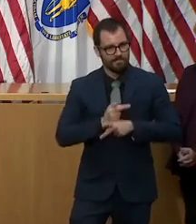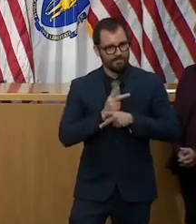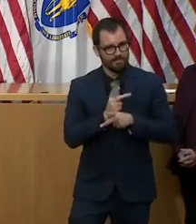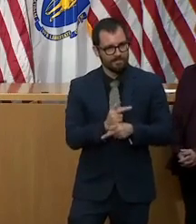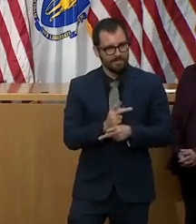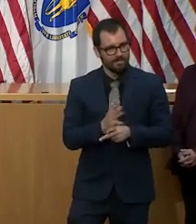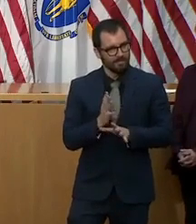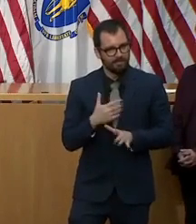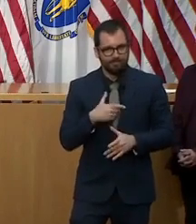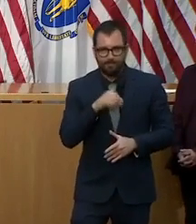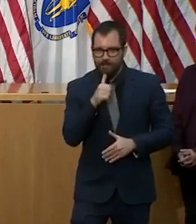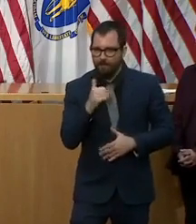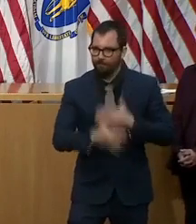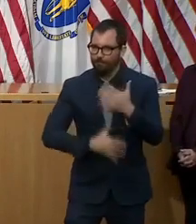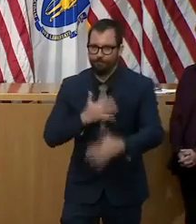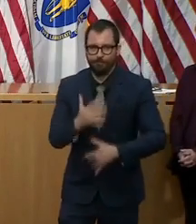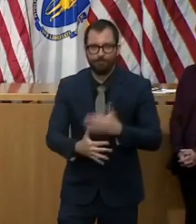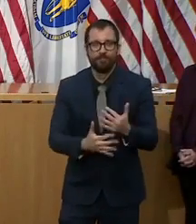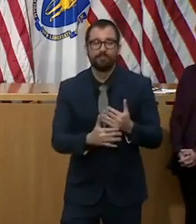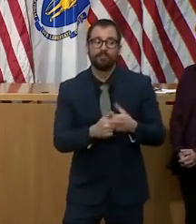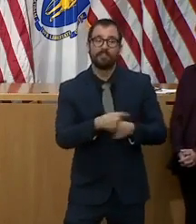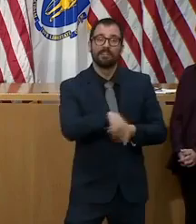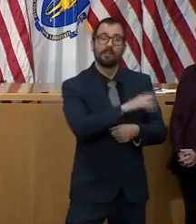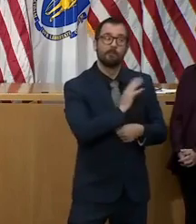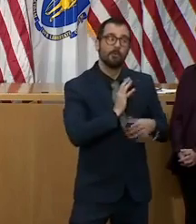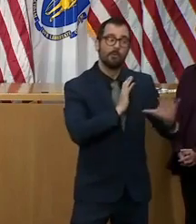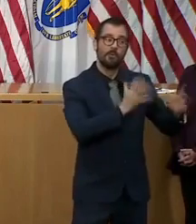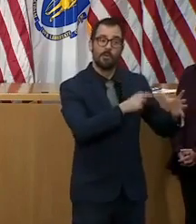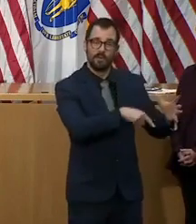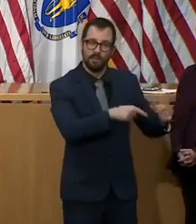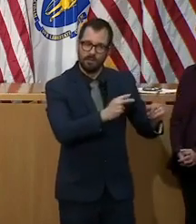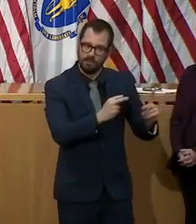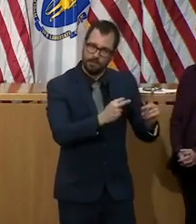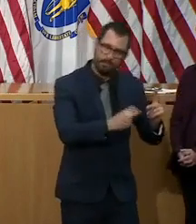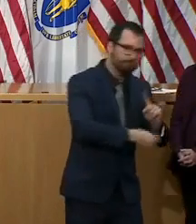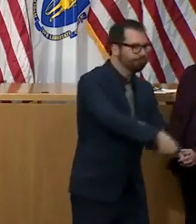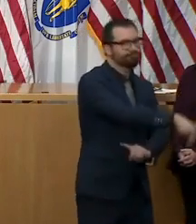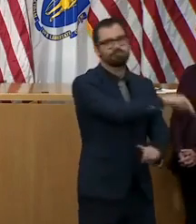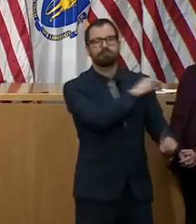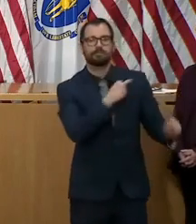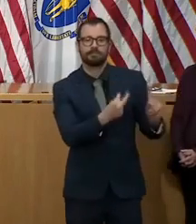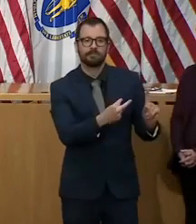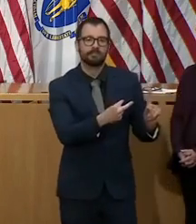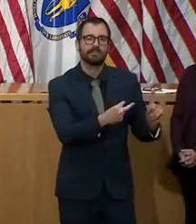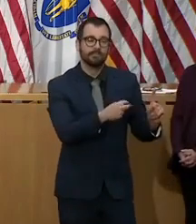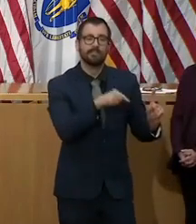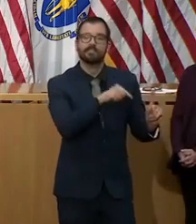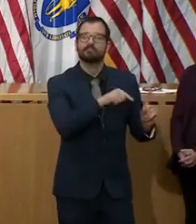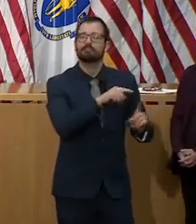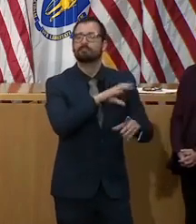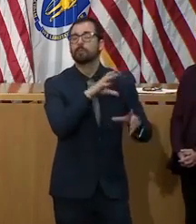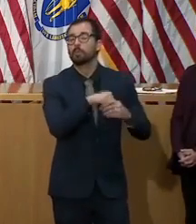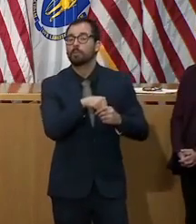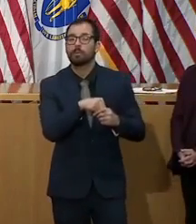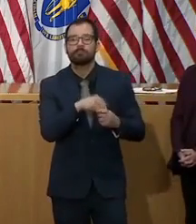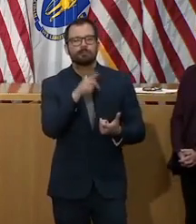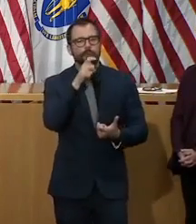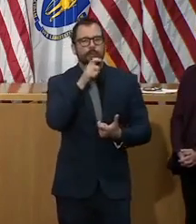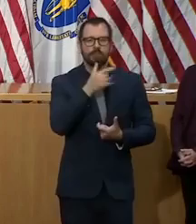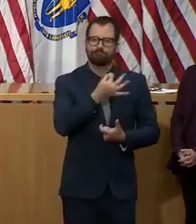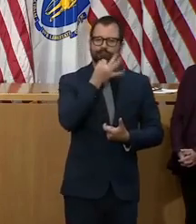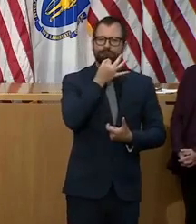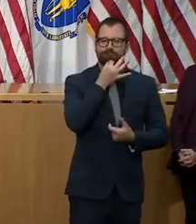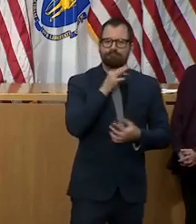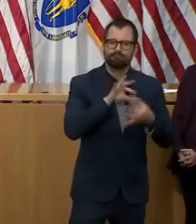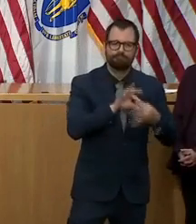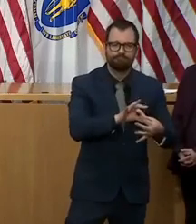governor said, including an understanding of workplaces and workforces, including insights into key